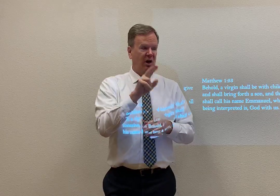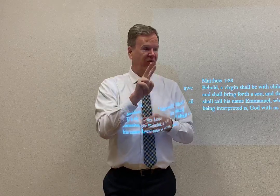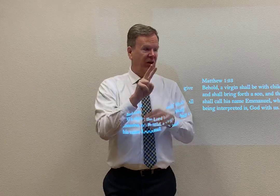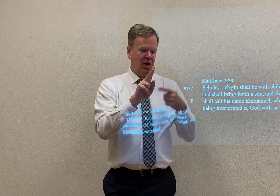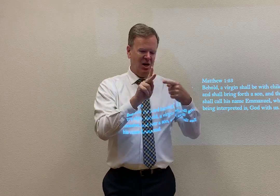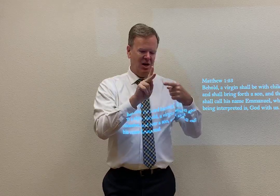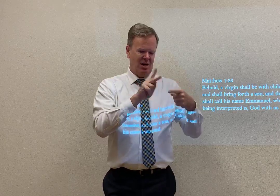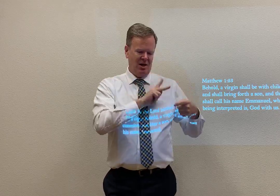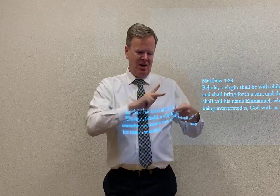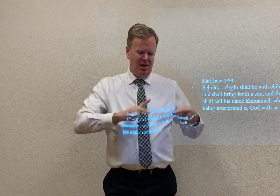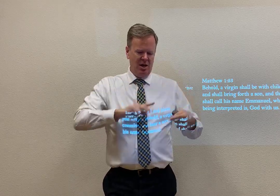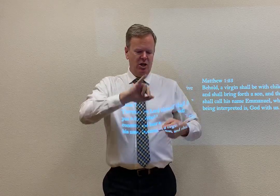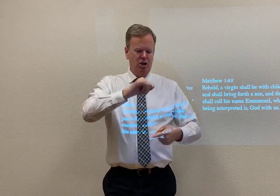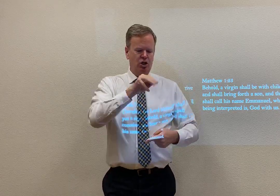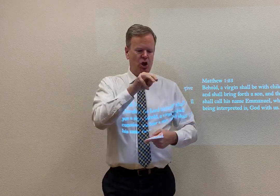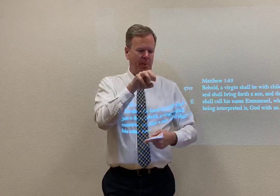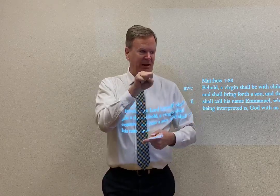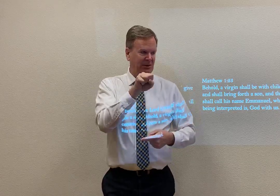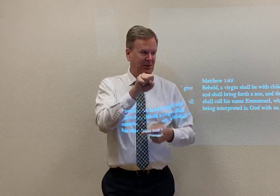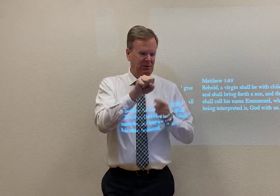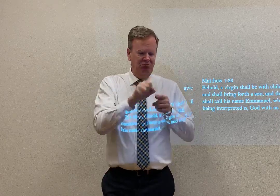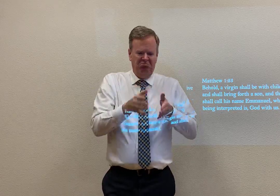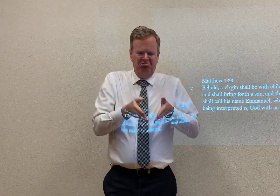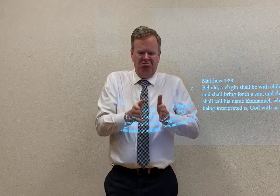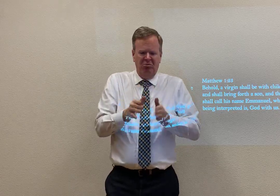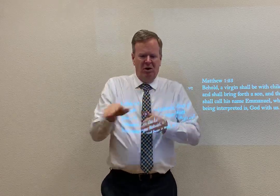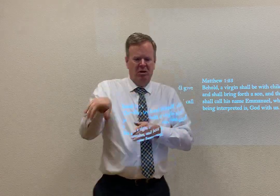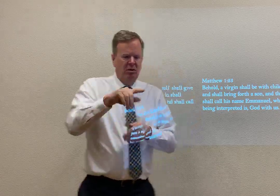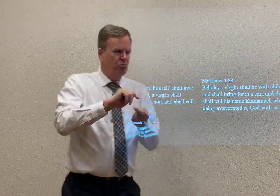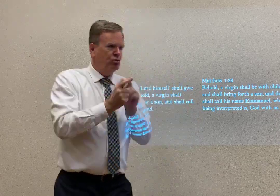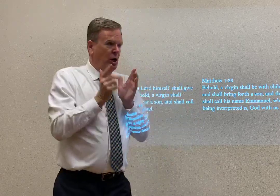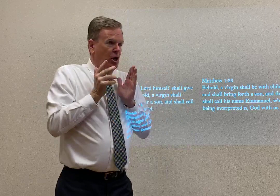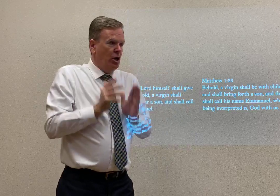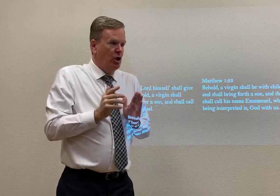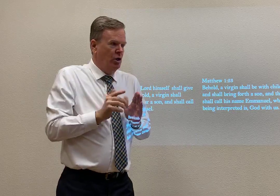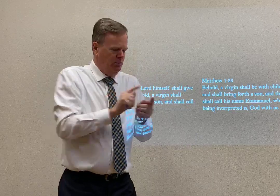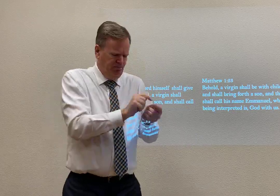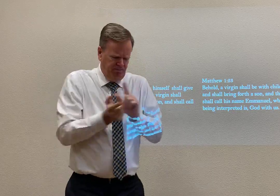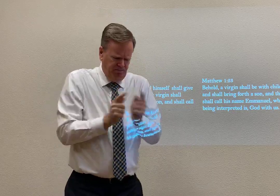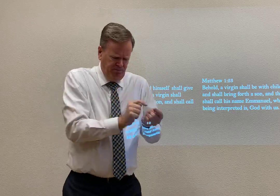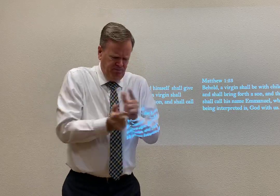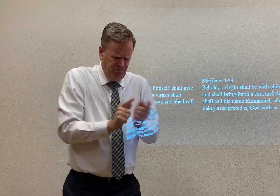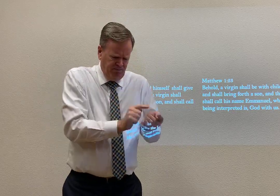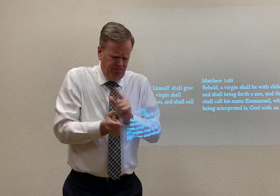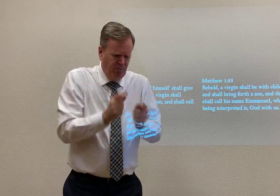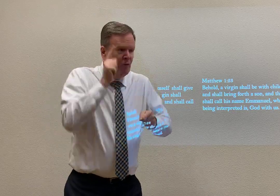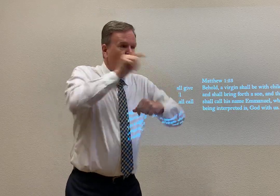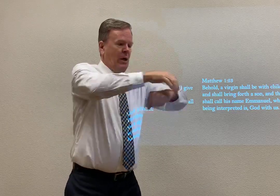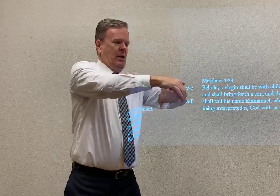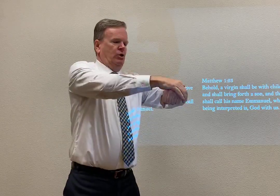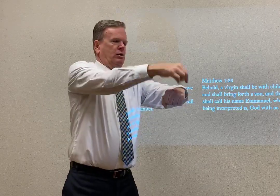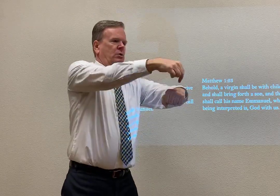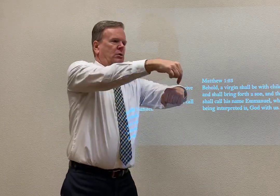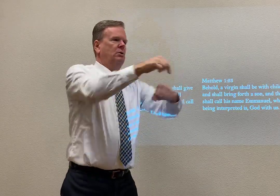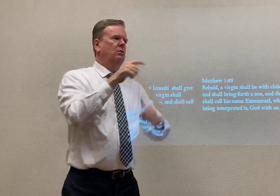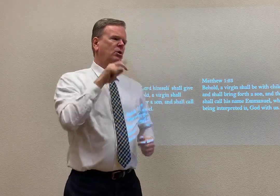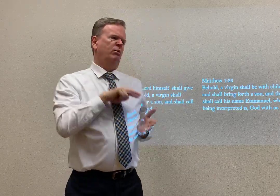King James Version. King James was a person that allowed the translators to do their work and translate the material